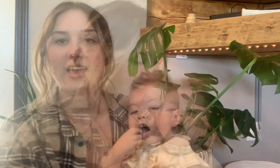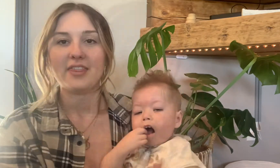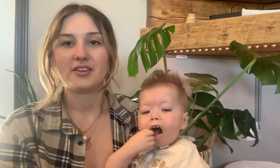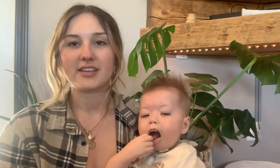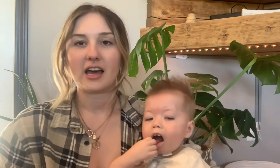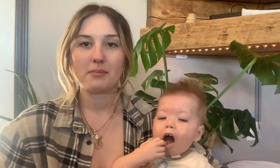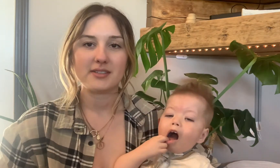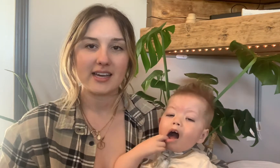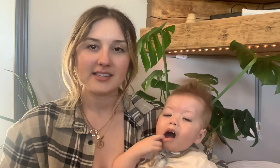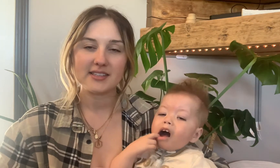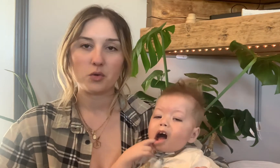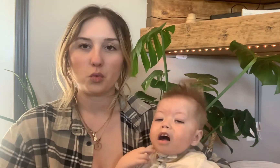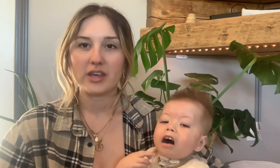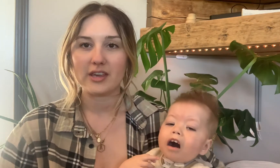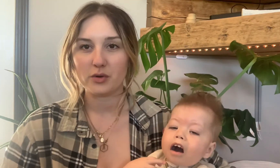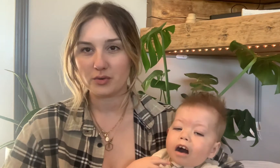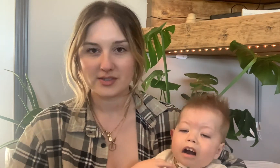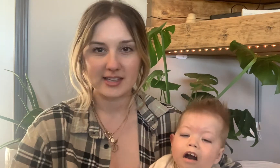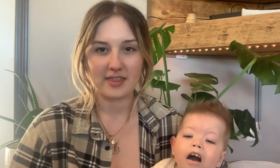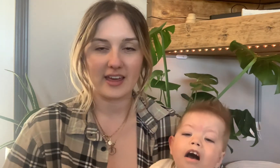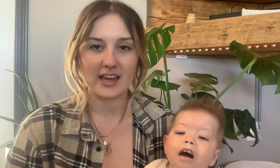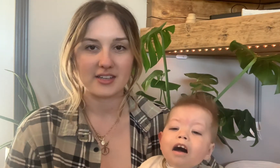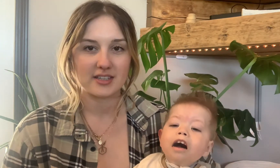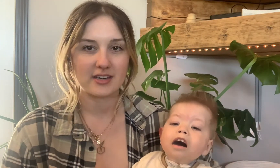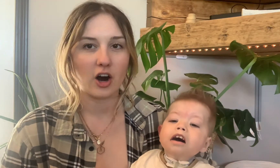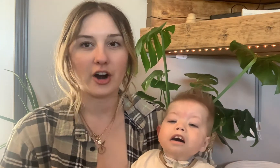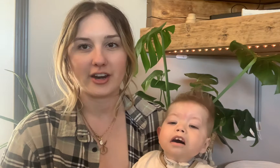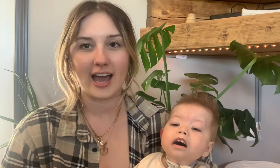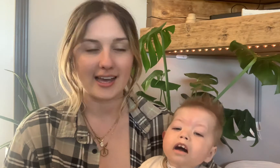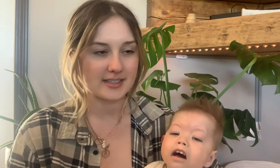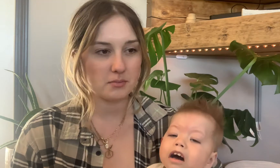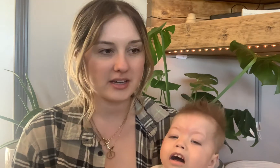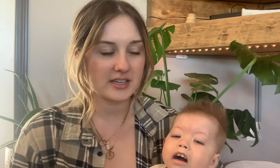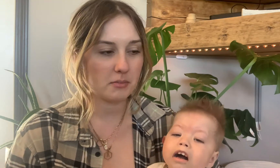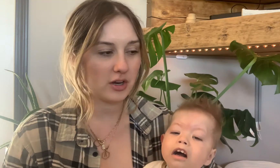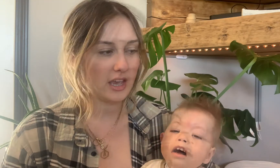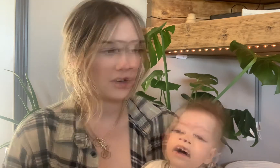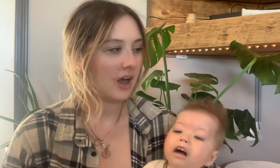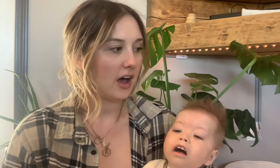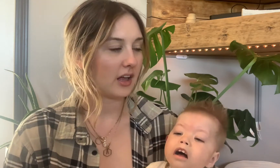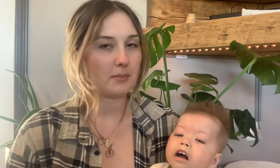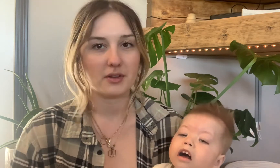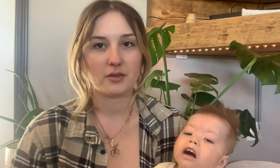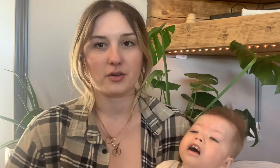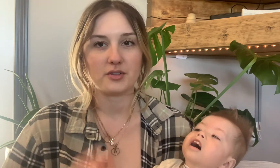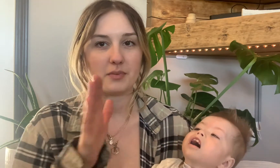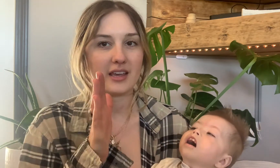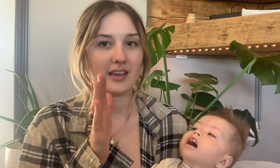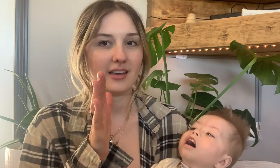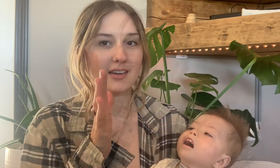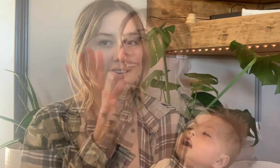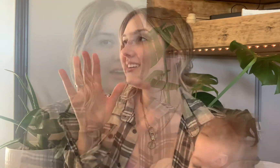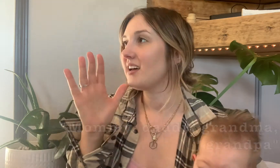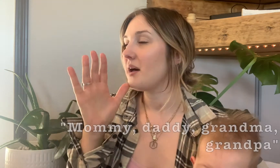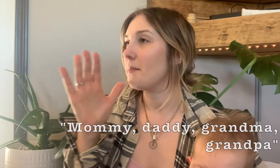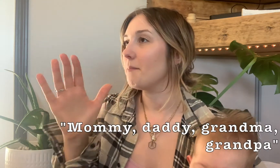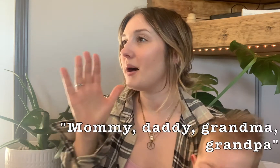There's a couple signs that we use that Arden hasn't picked up on yet. A couple of those being